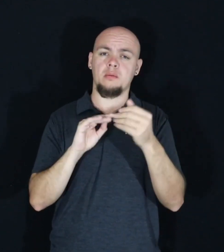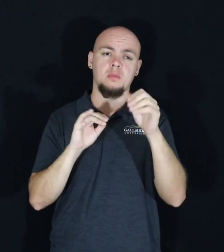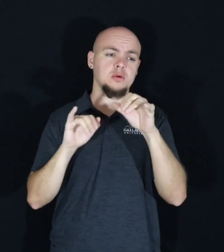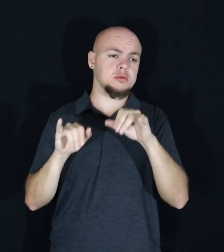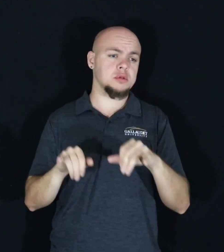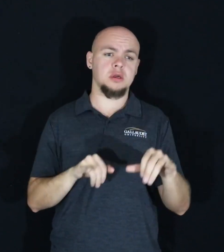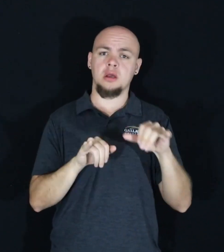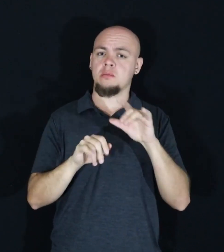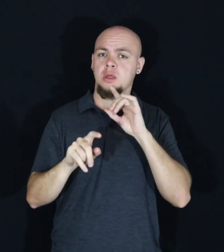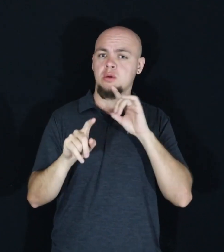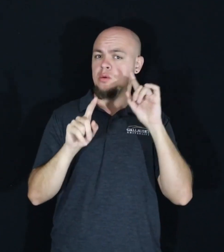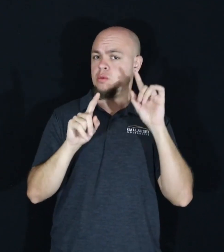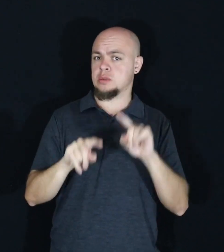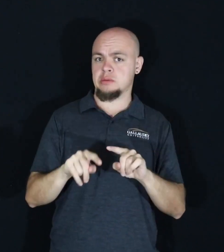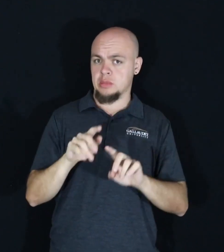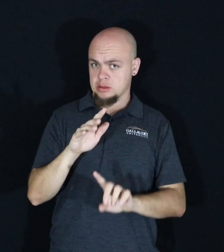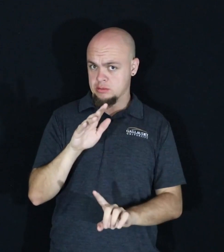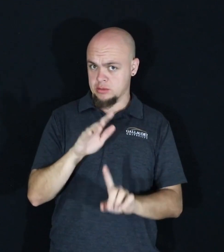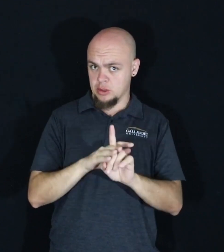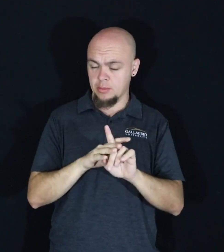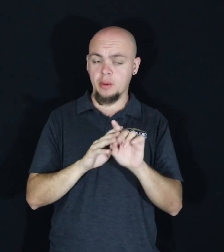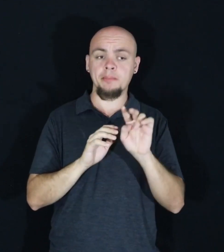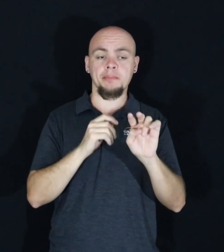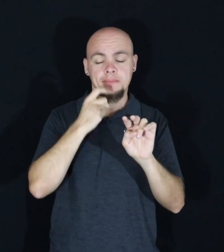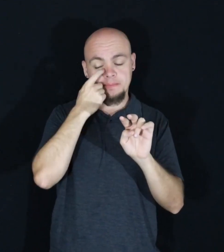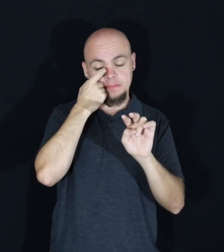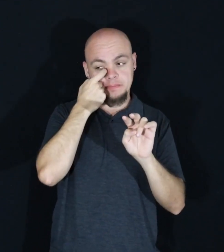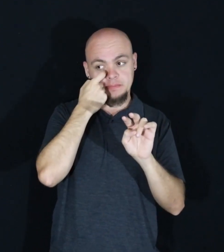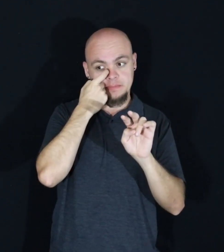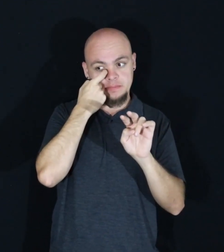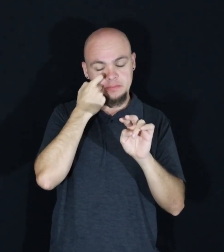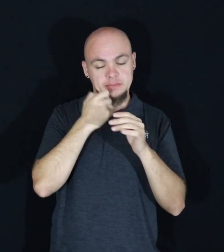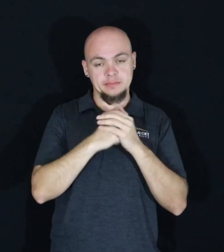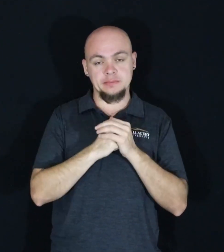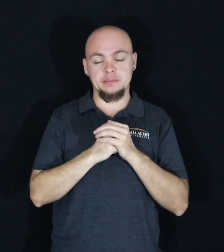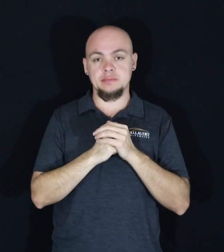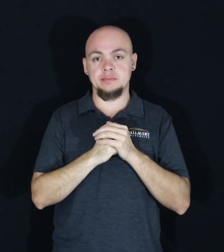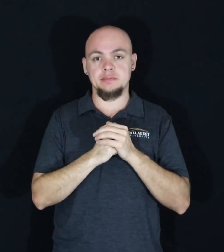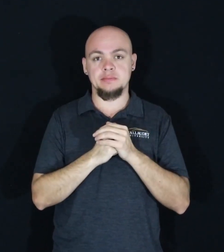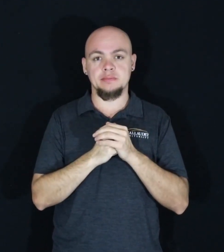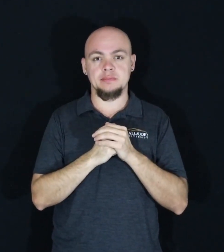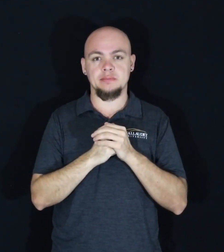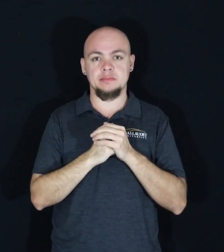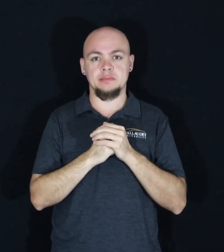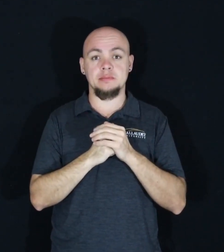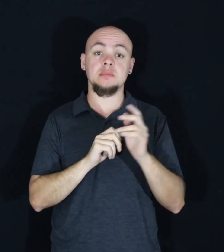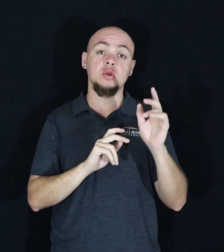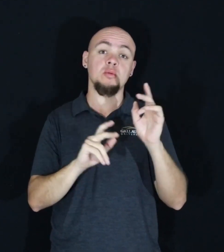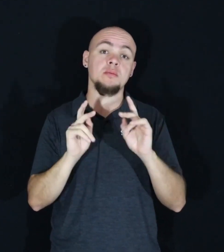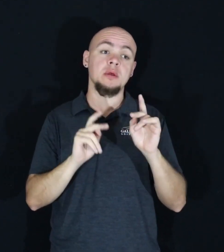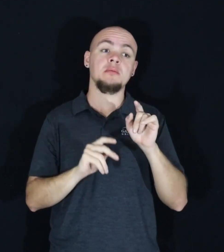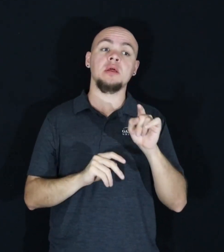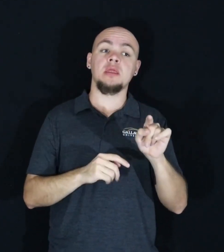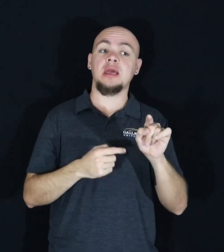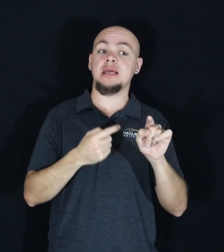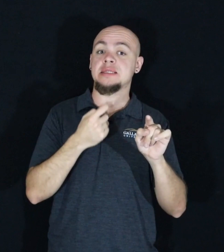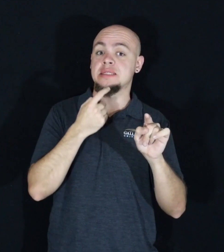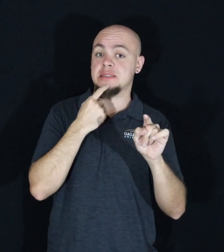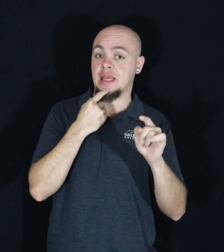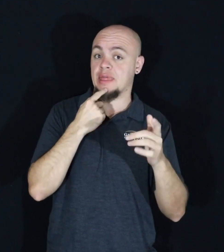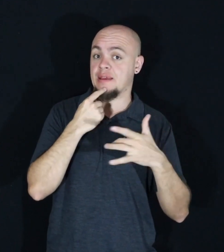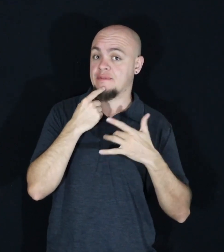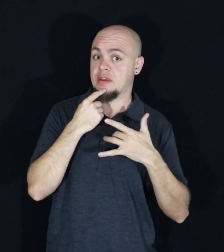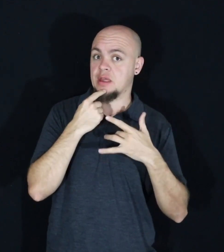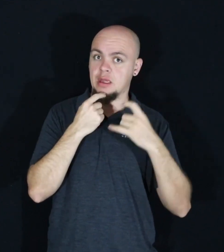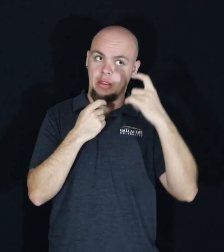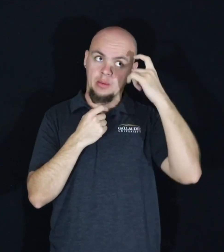results that emerged from the data was that there was a distinction about what people said they feel and what their brain